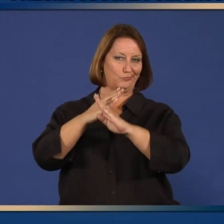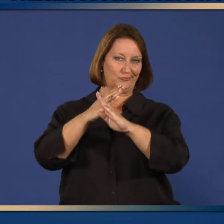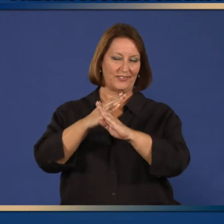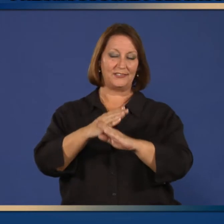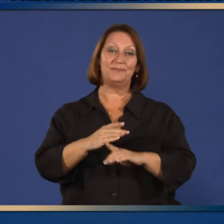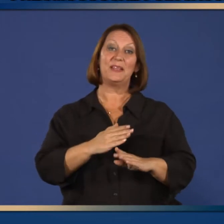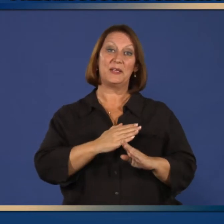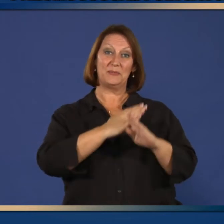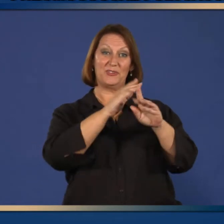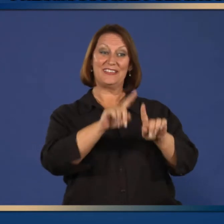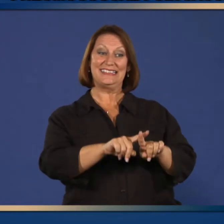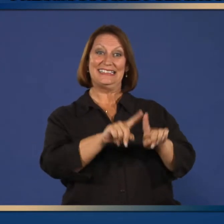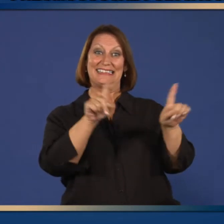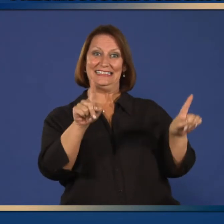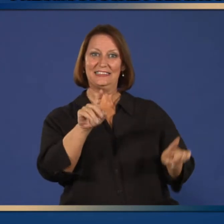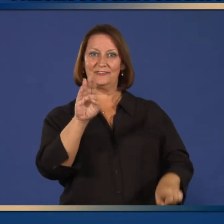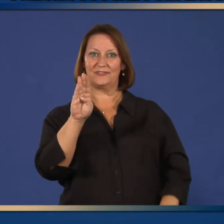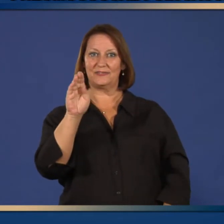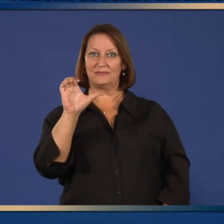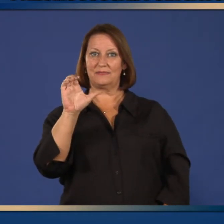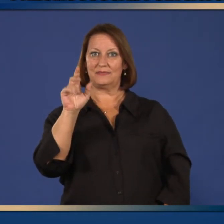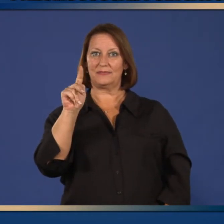those conditions.